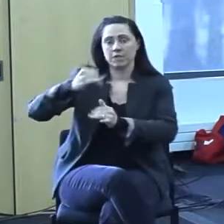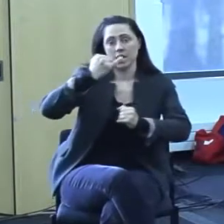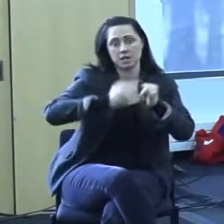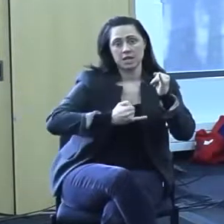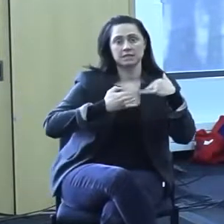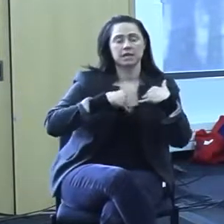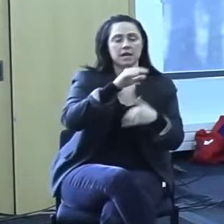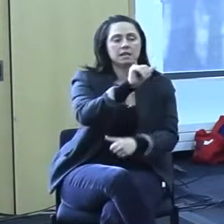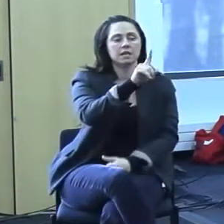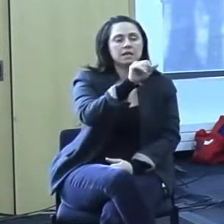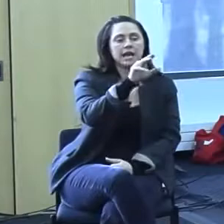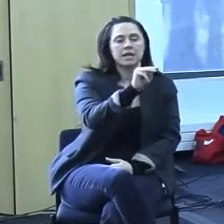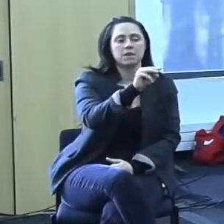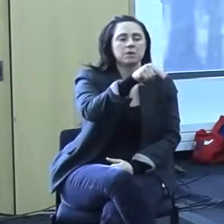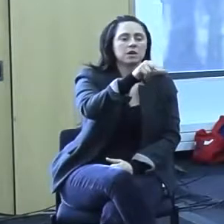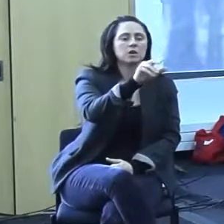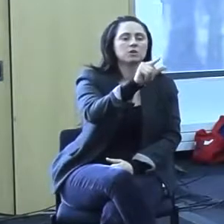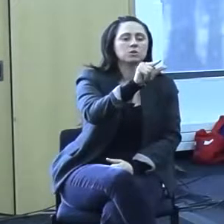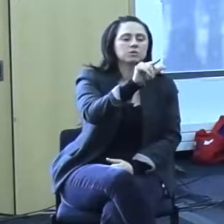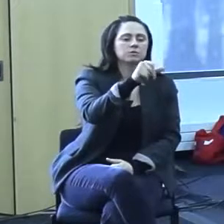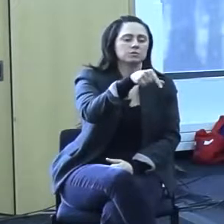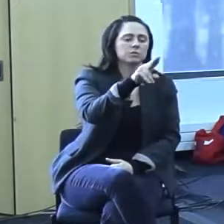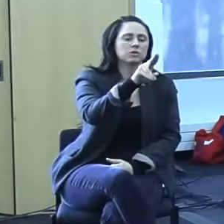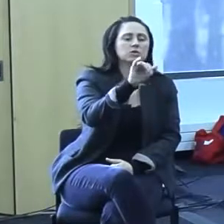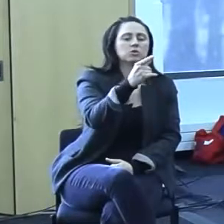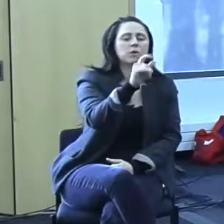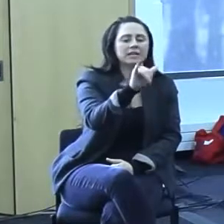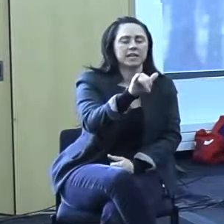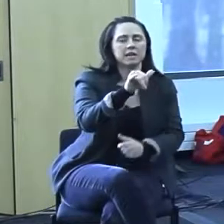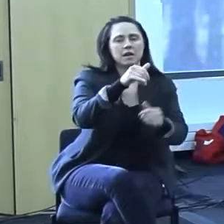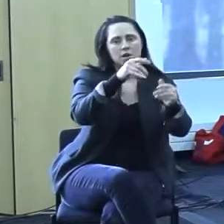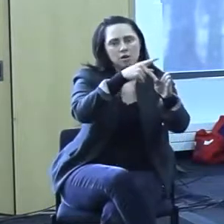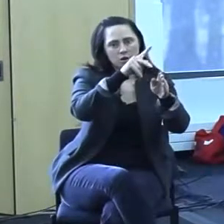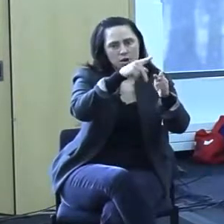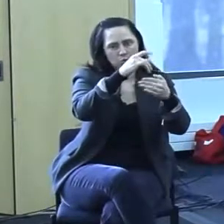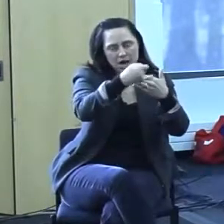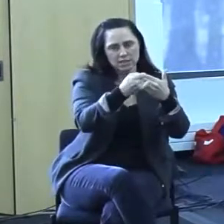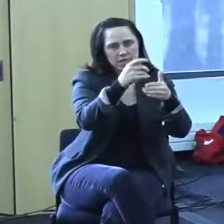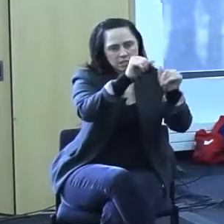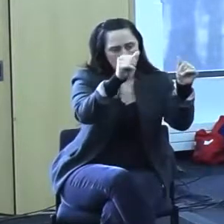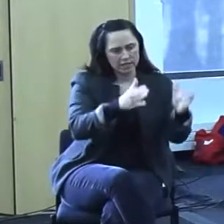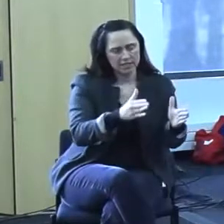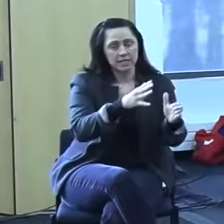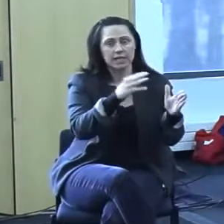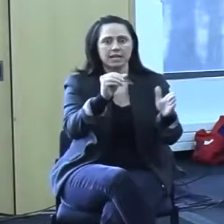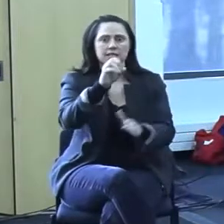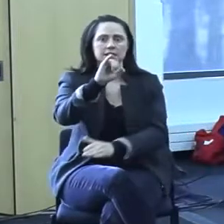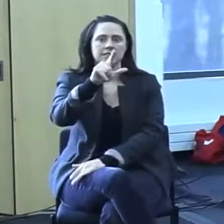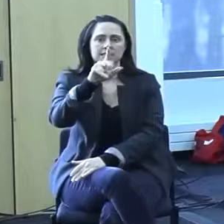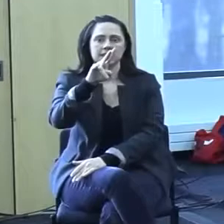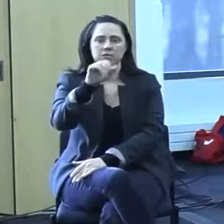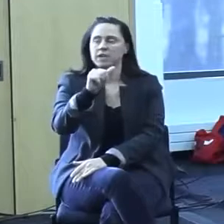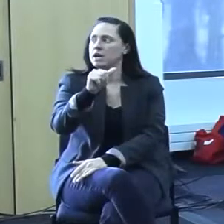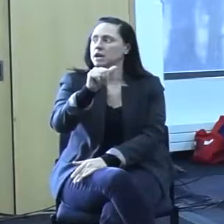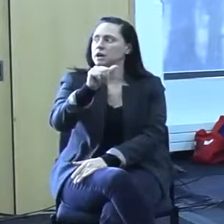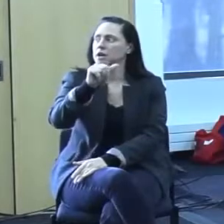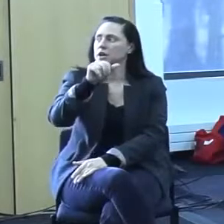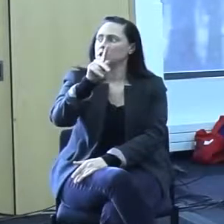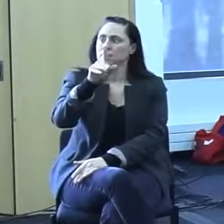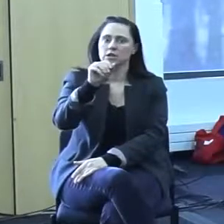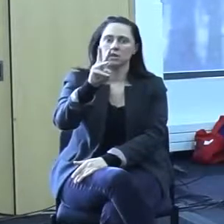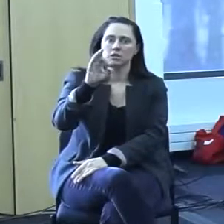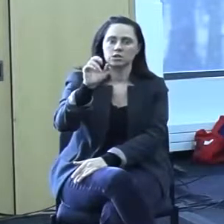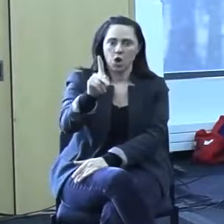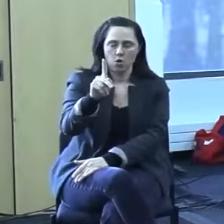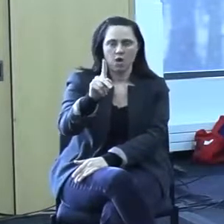Lastly, we had Adam Quigley, who was a project architect at Leggett Architects, and Sylvia Kowak, the leader of Leggett Architects'